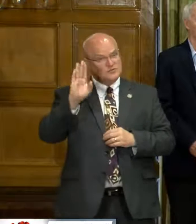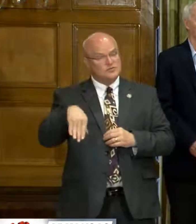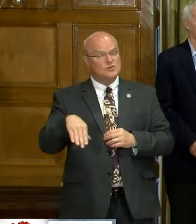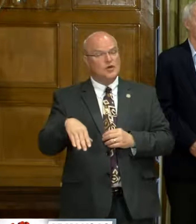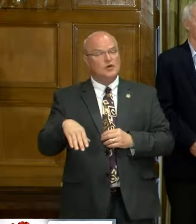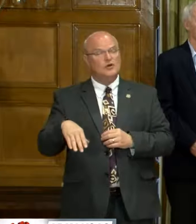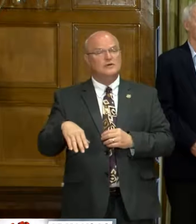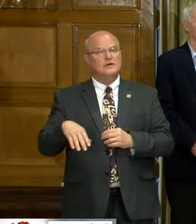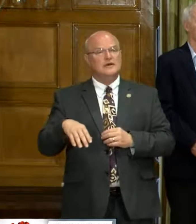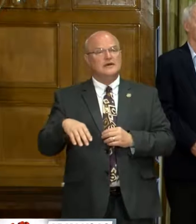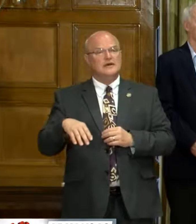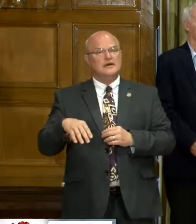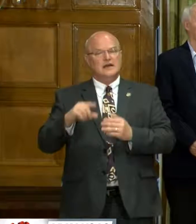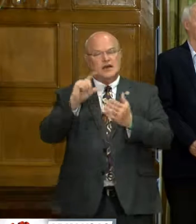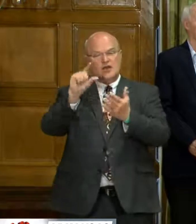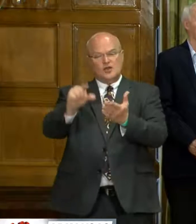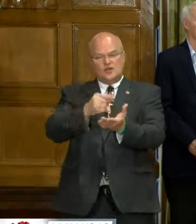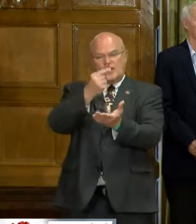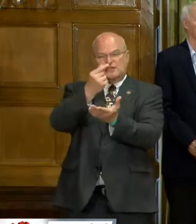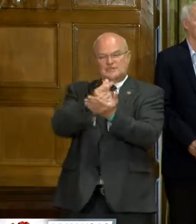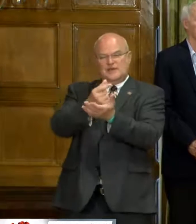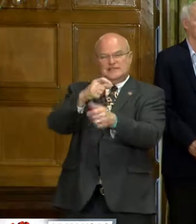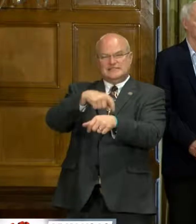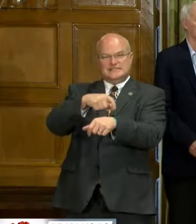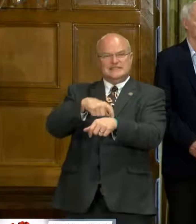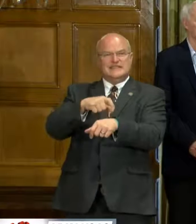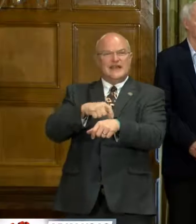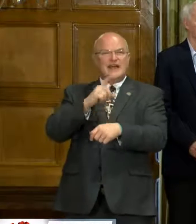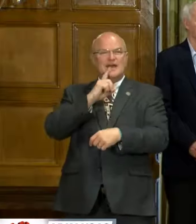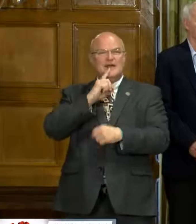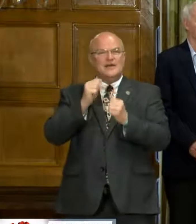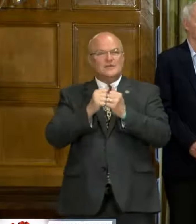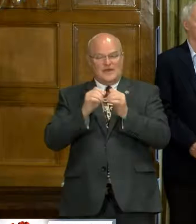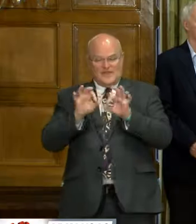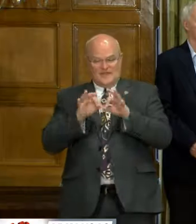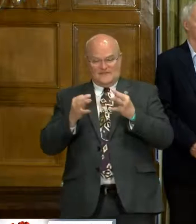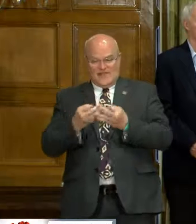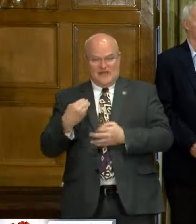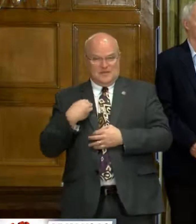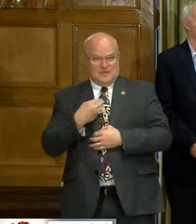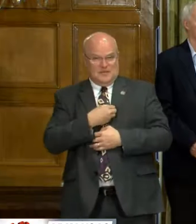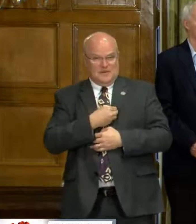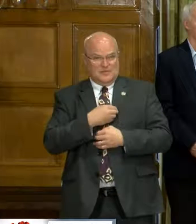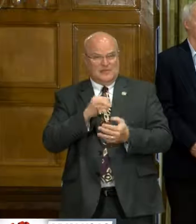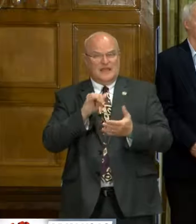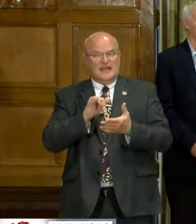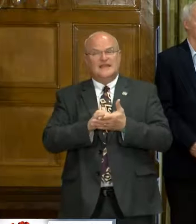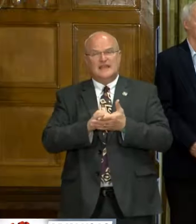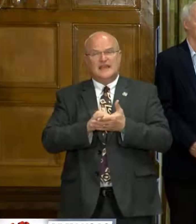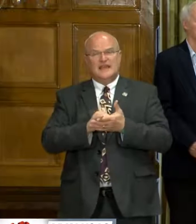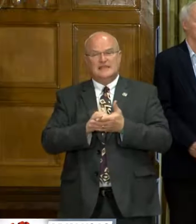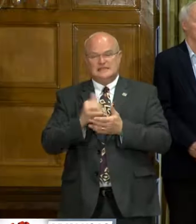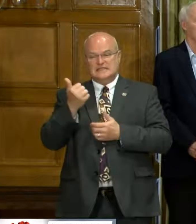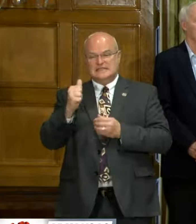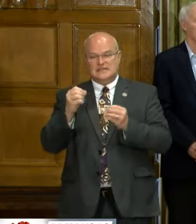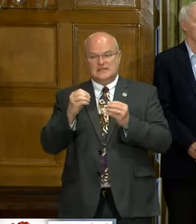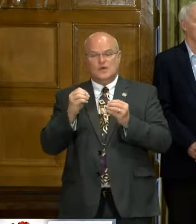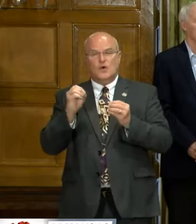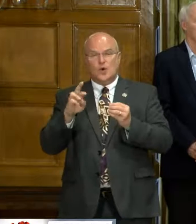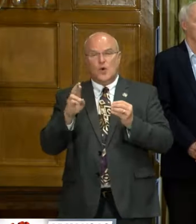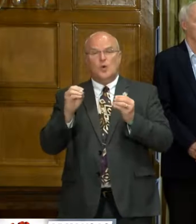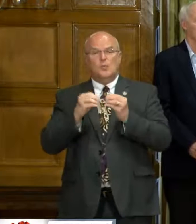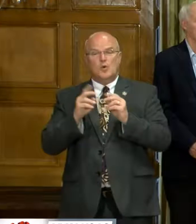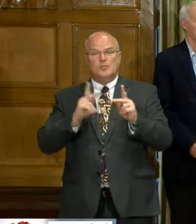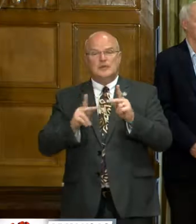know, a graduation gets, just with the family members, that gets to 10 or more people very